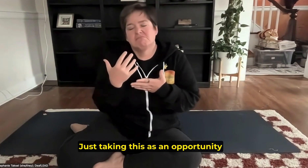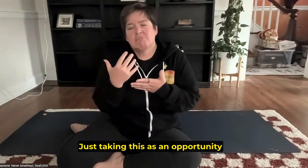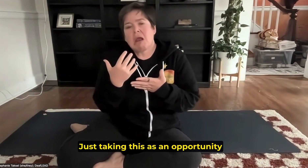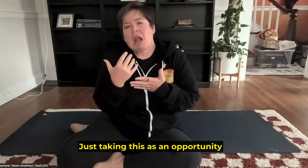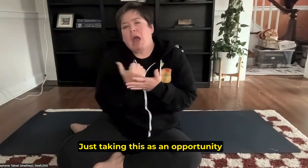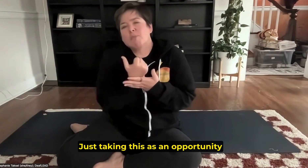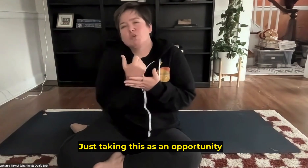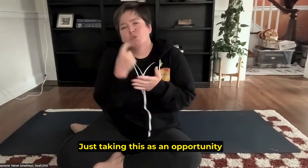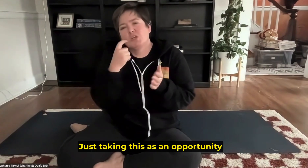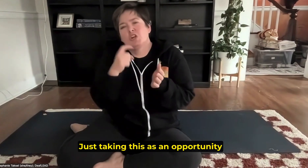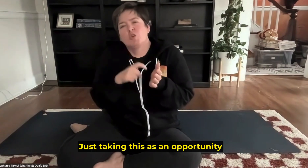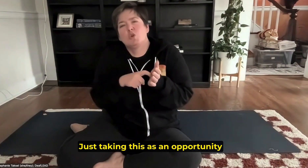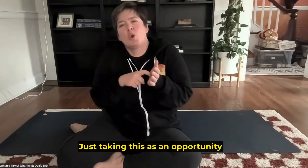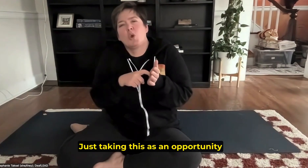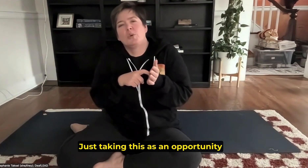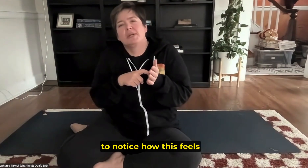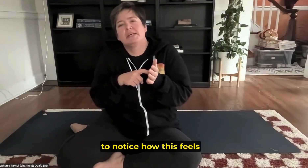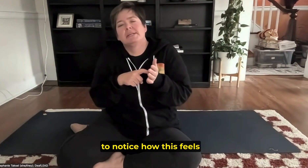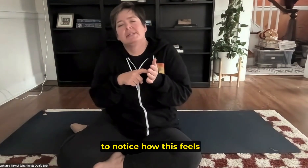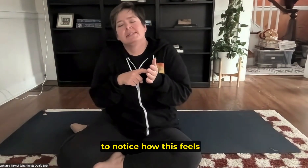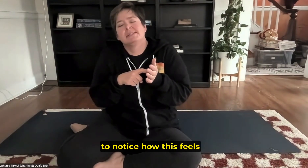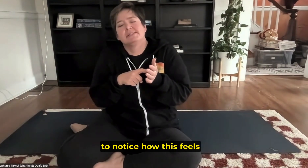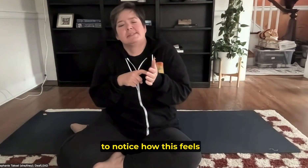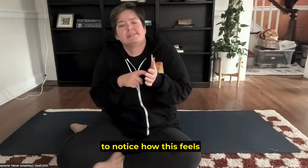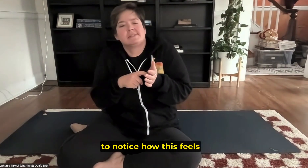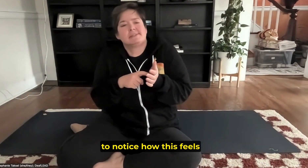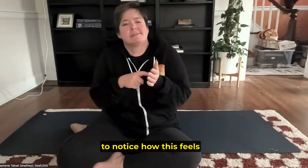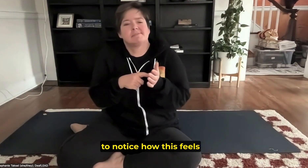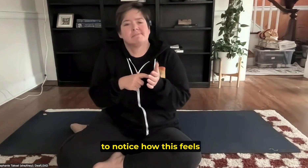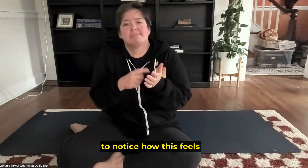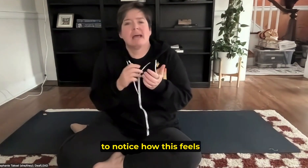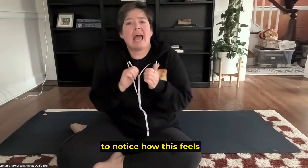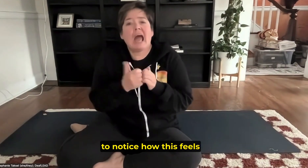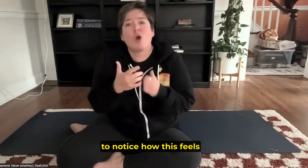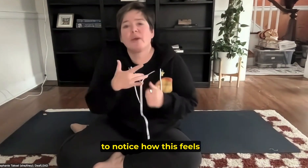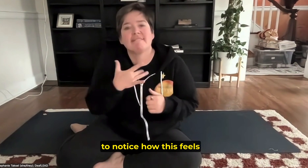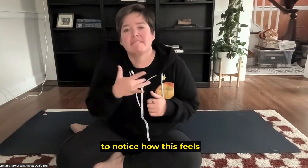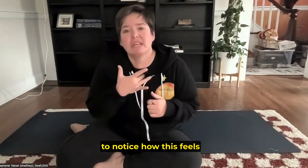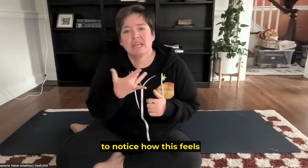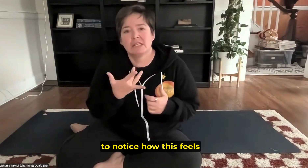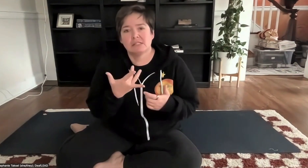just taking this as an opportunity to notice how this feels.